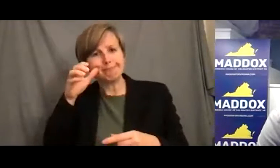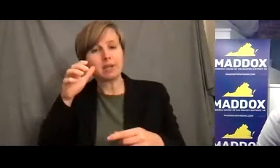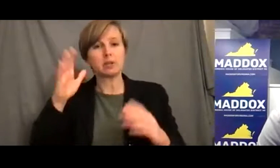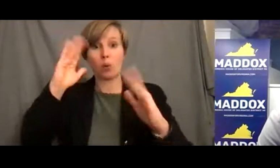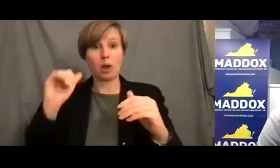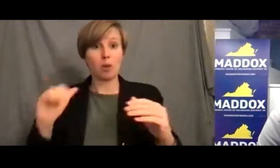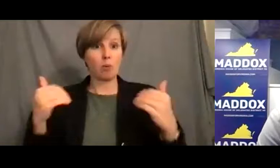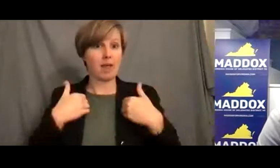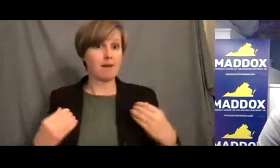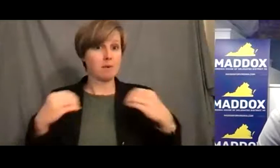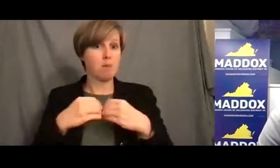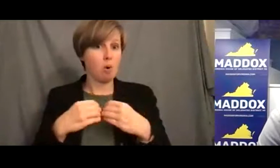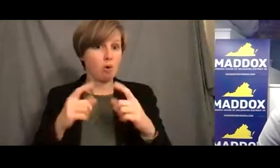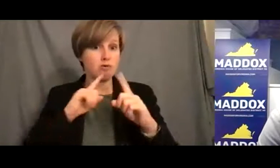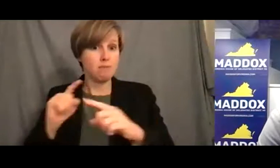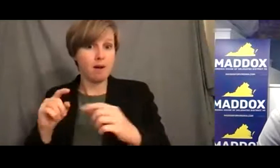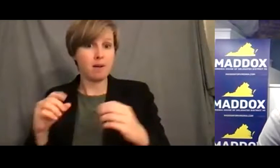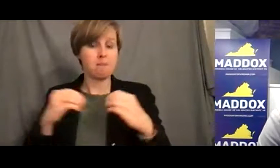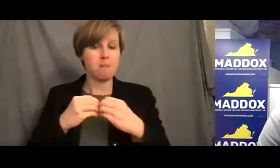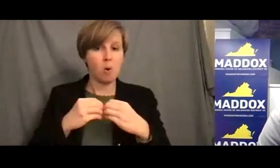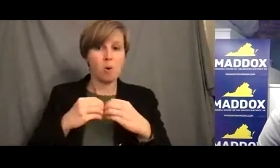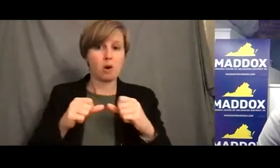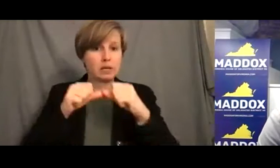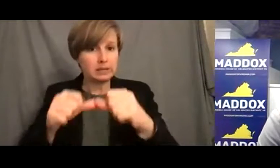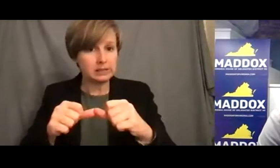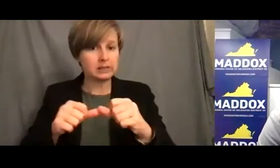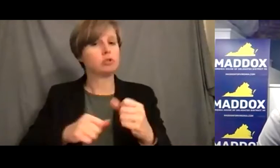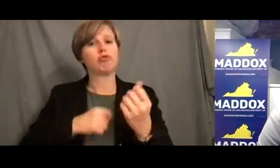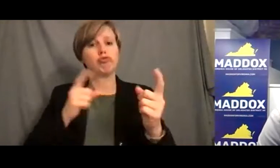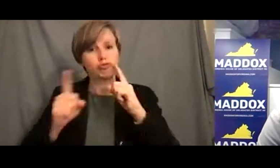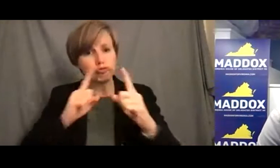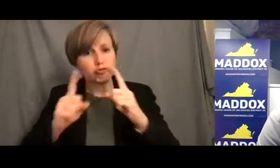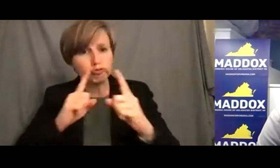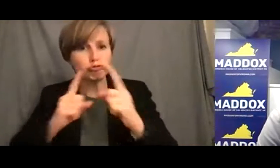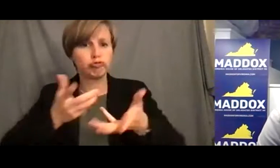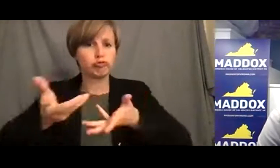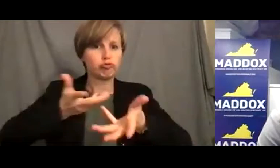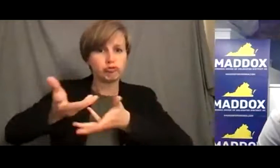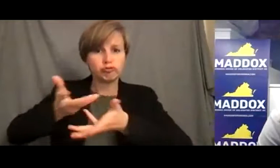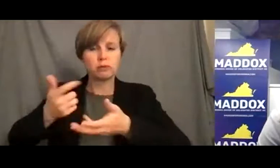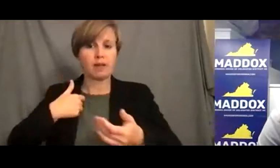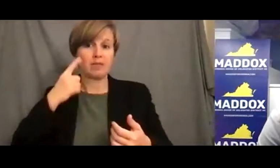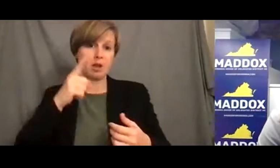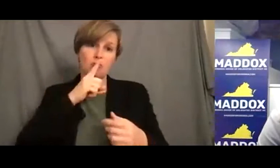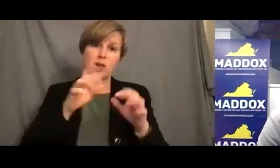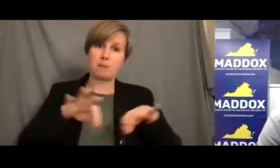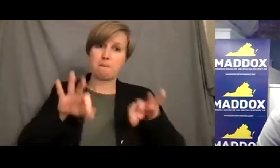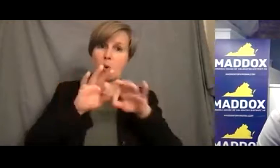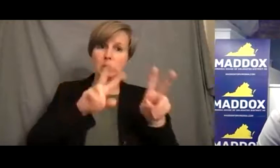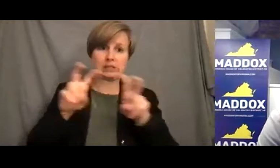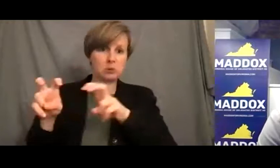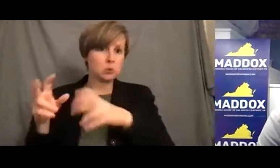more responses and that we're able to have a continued dialogue. I think we're touching on some really important issues. I think